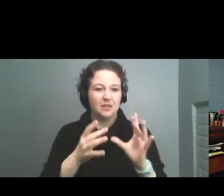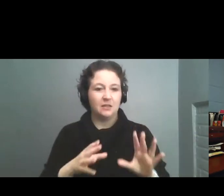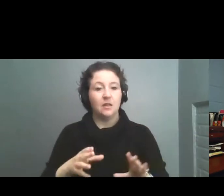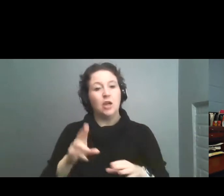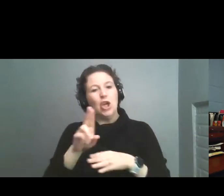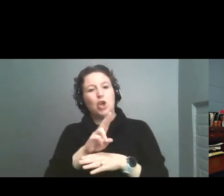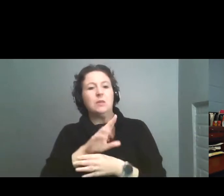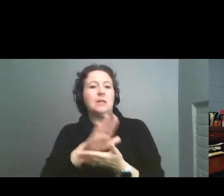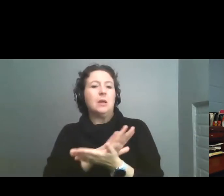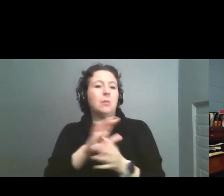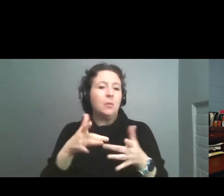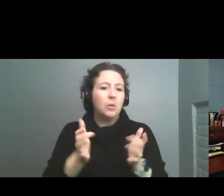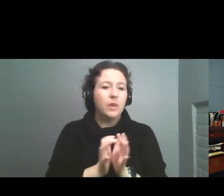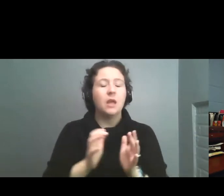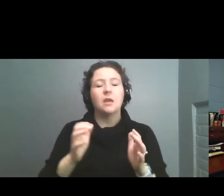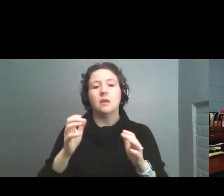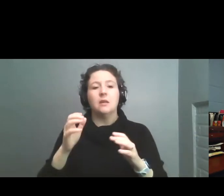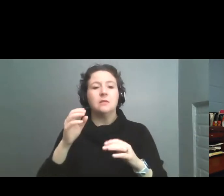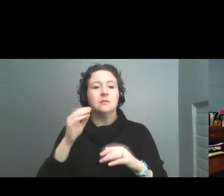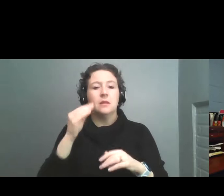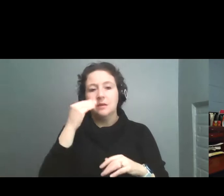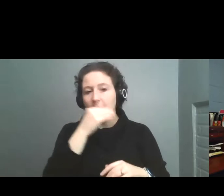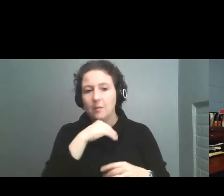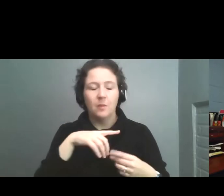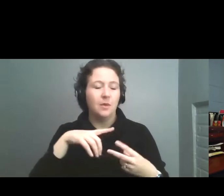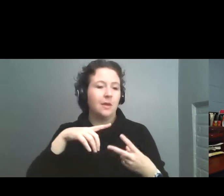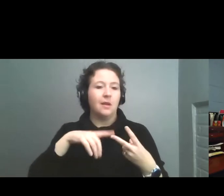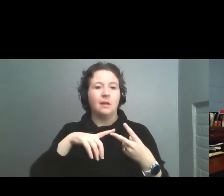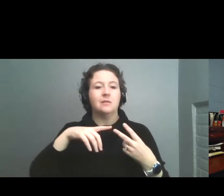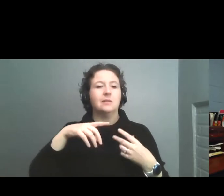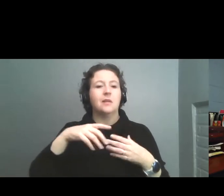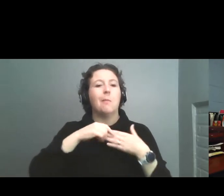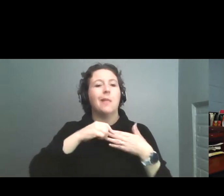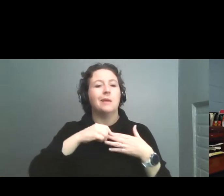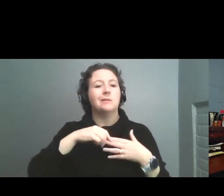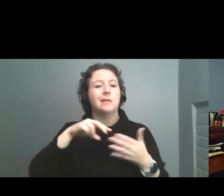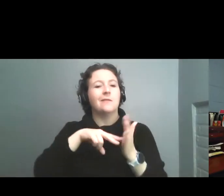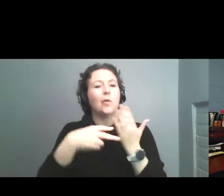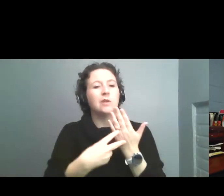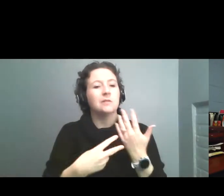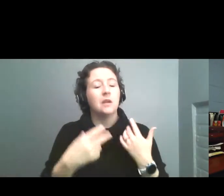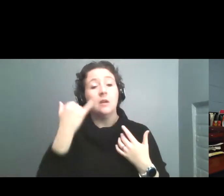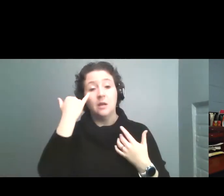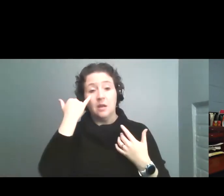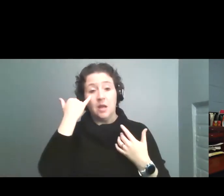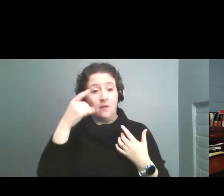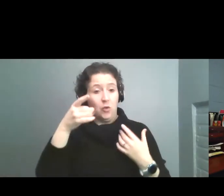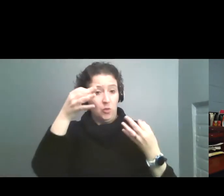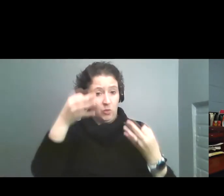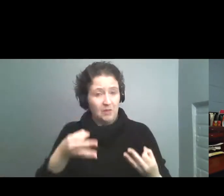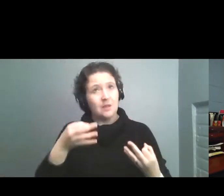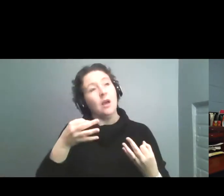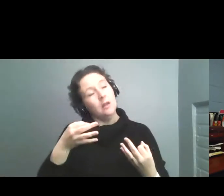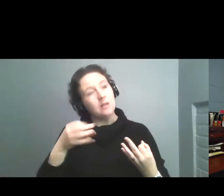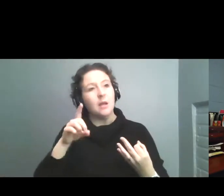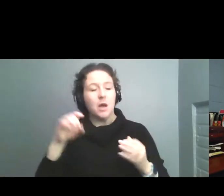silverware, napkins, etc. to reduce the need to handle and clean them. If you make the decision to attend the gathering, please